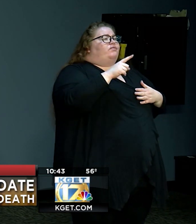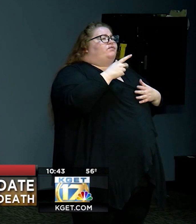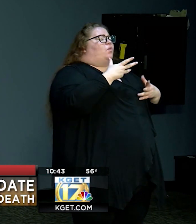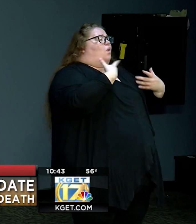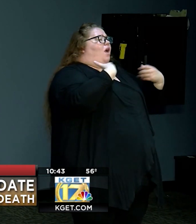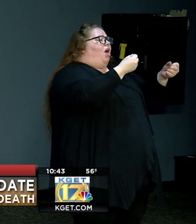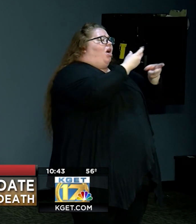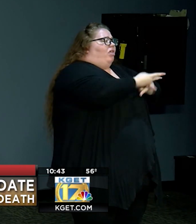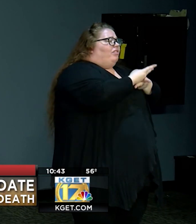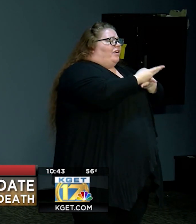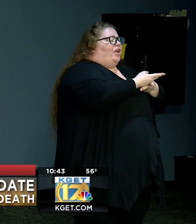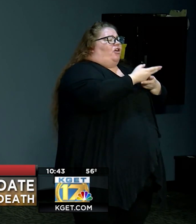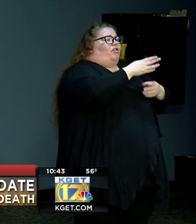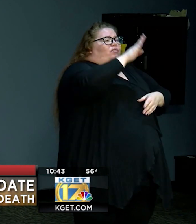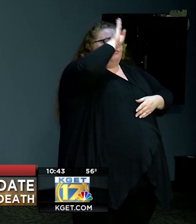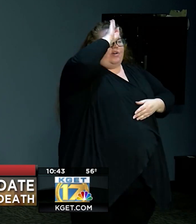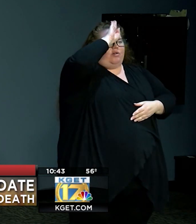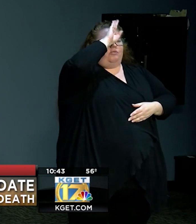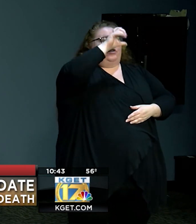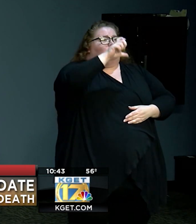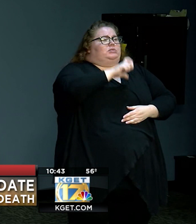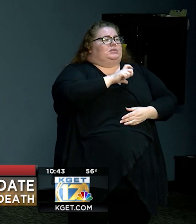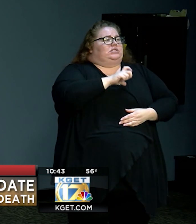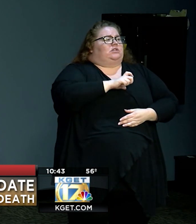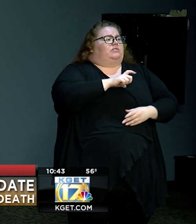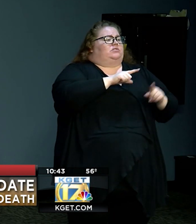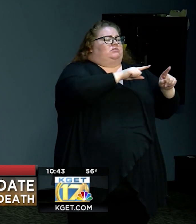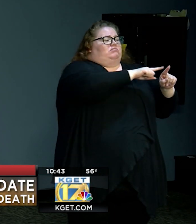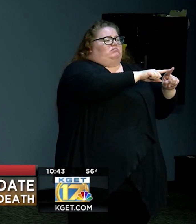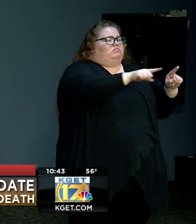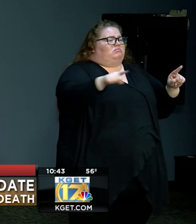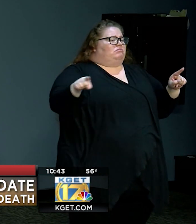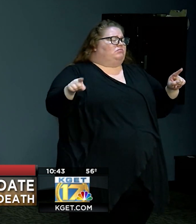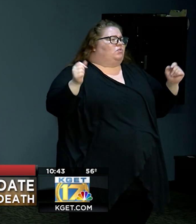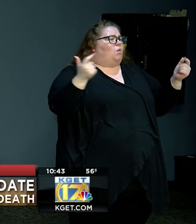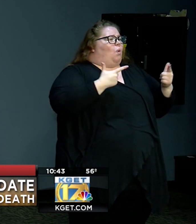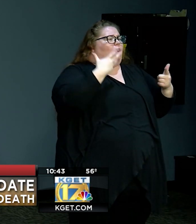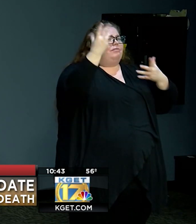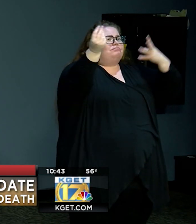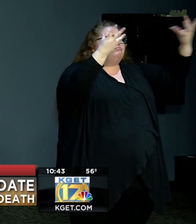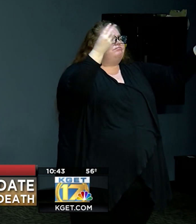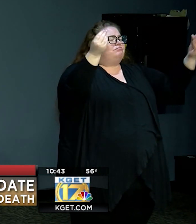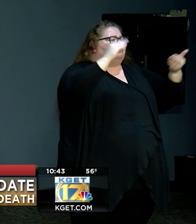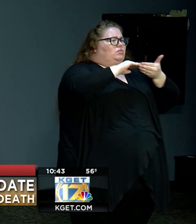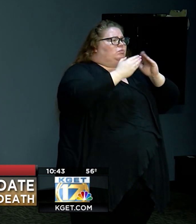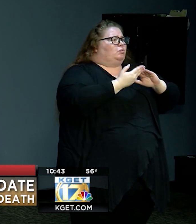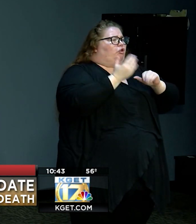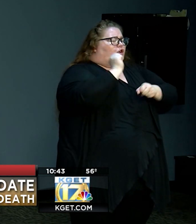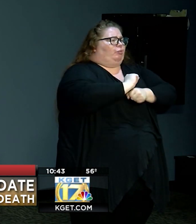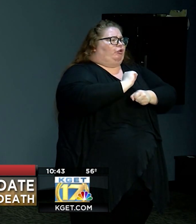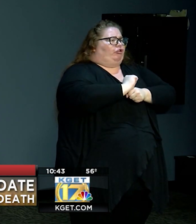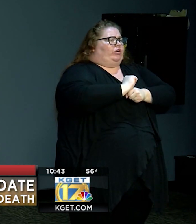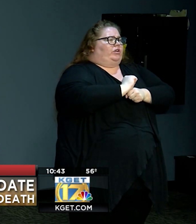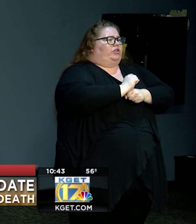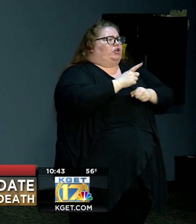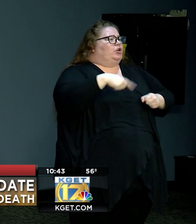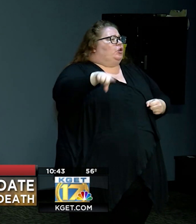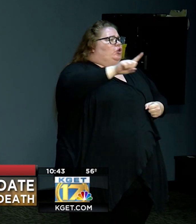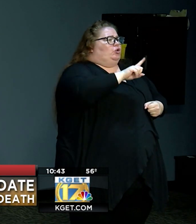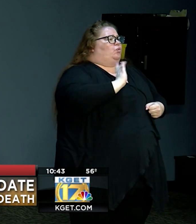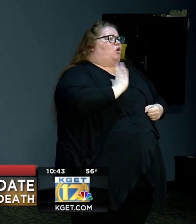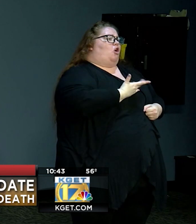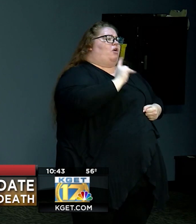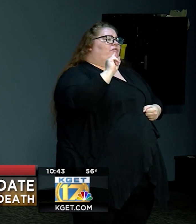the policemen, and all the essential workers who are out in the community. I tell you, you are our first line